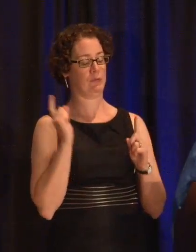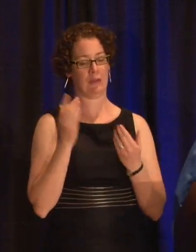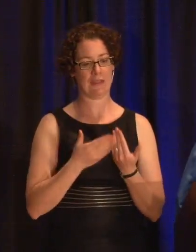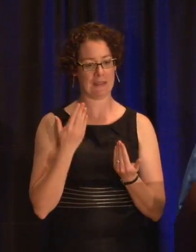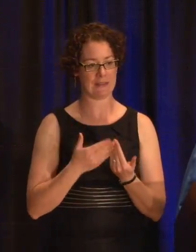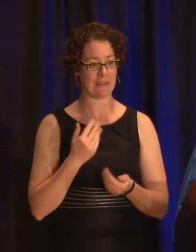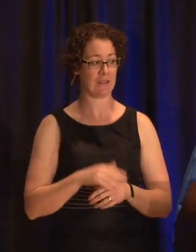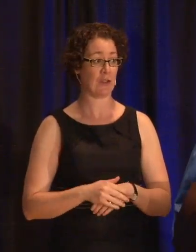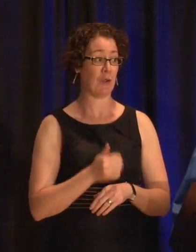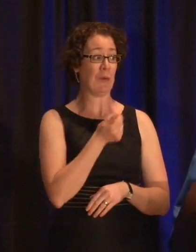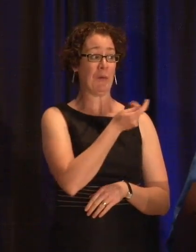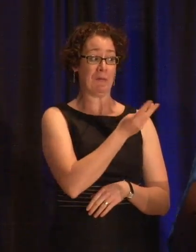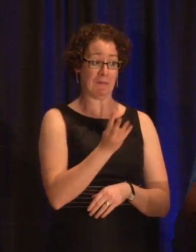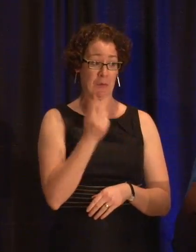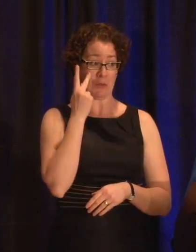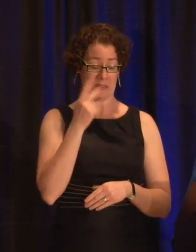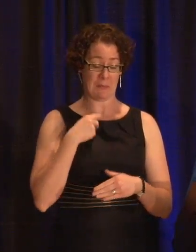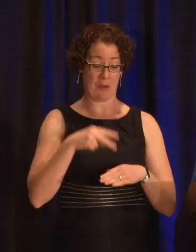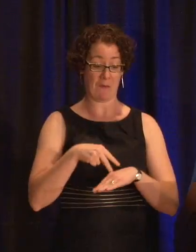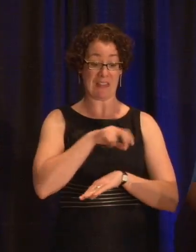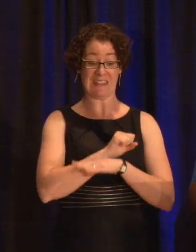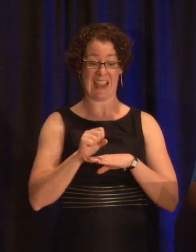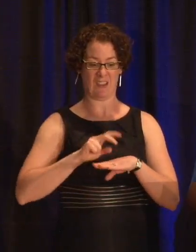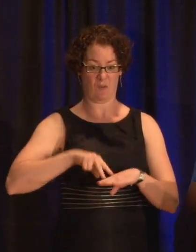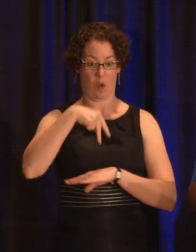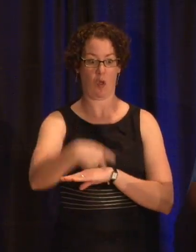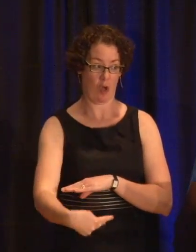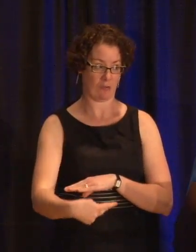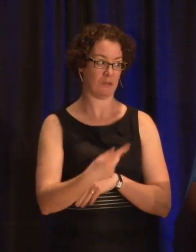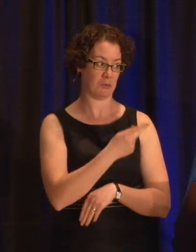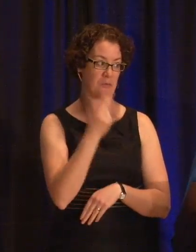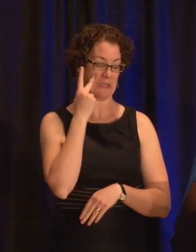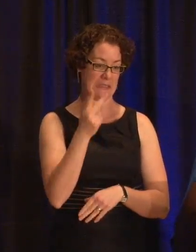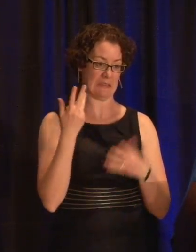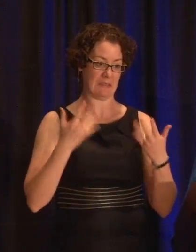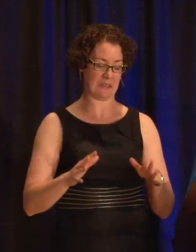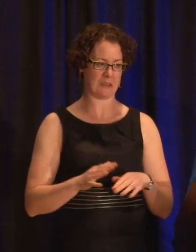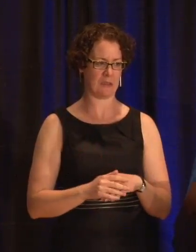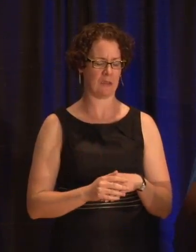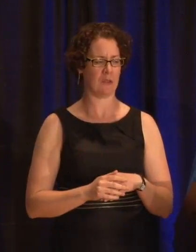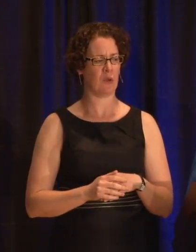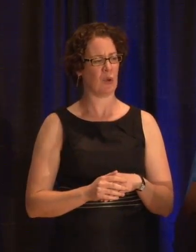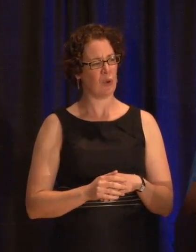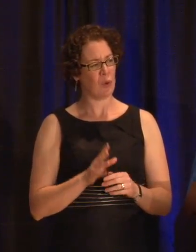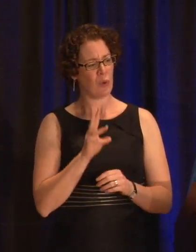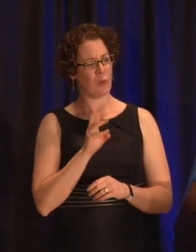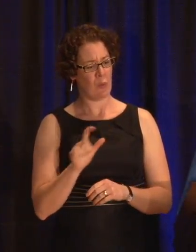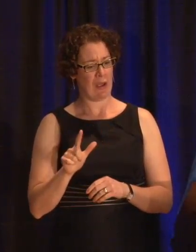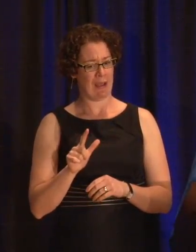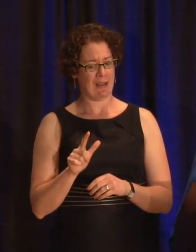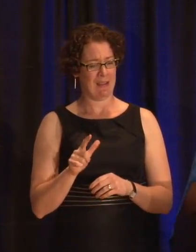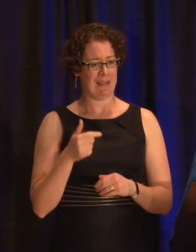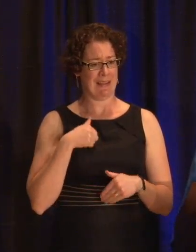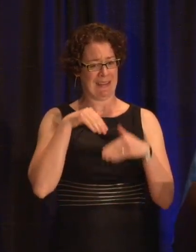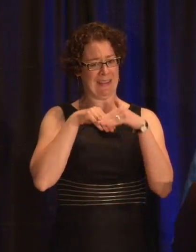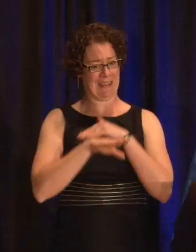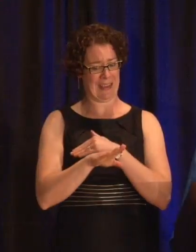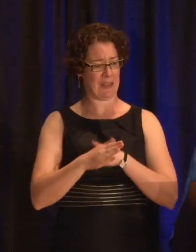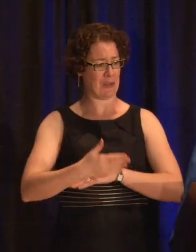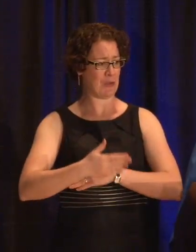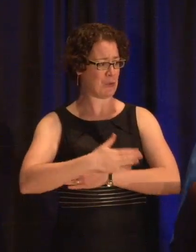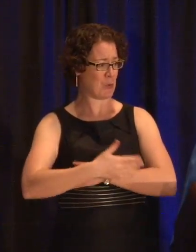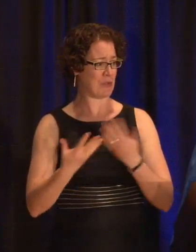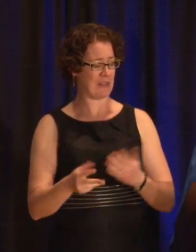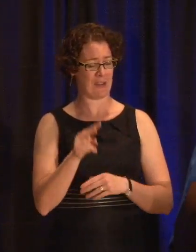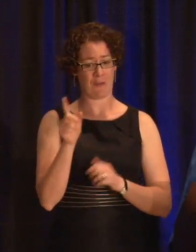A select few of you have seen me fall off stage. Come to think of it, as soon as I walked through the front sliding doors here on